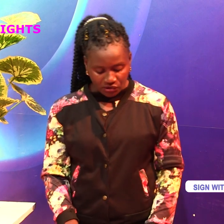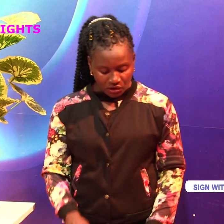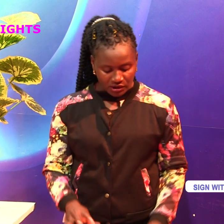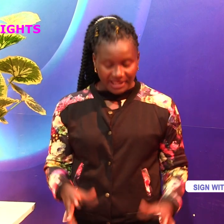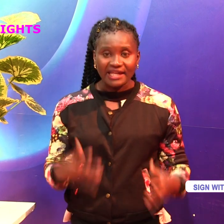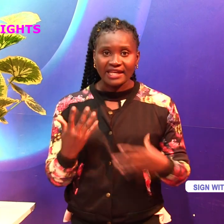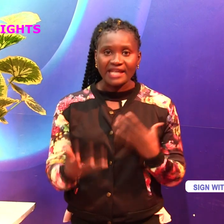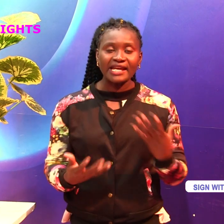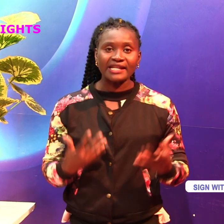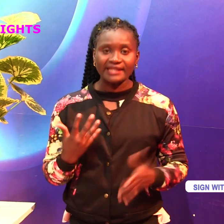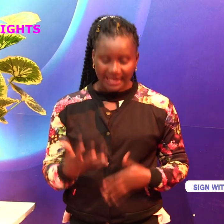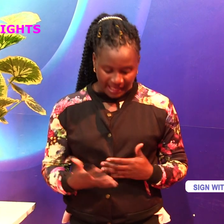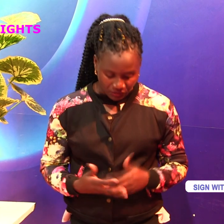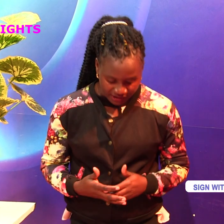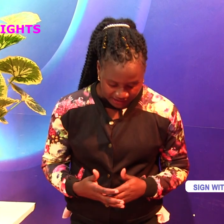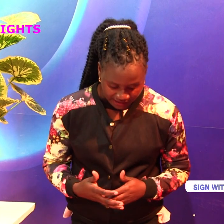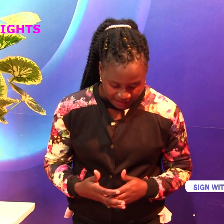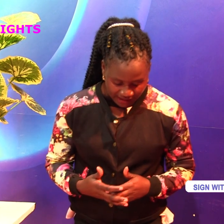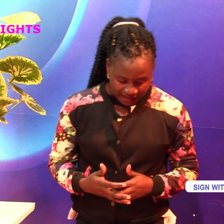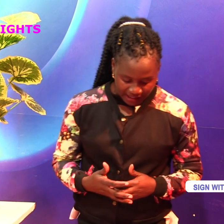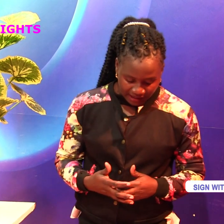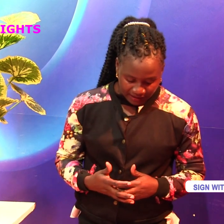So in Kenya Sign Language,